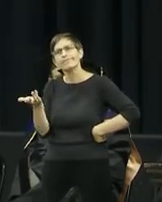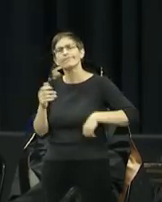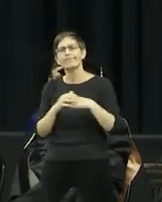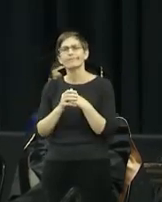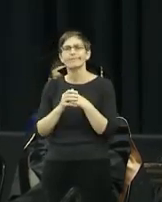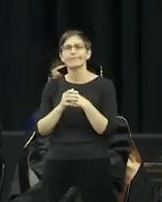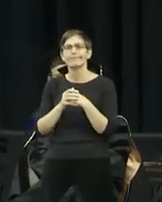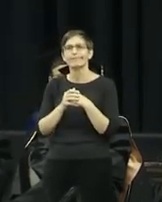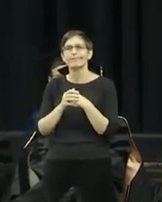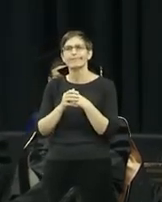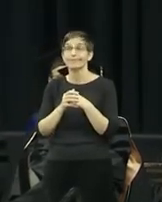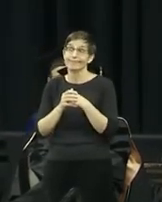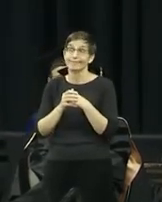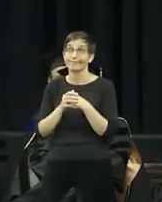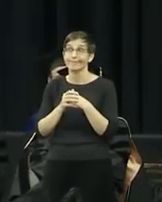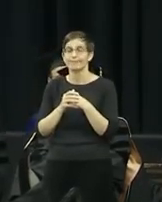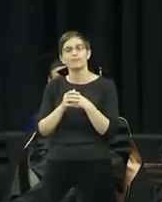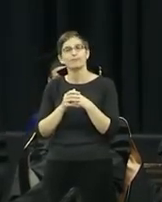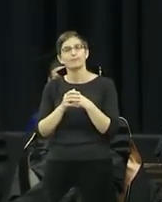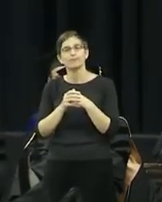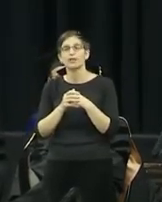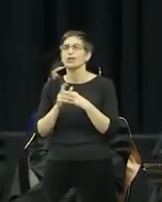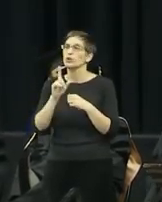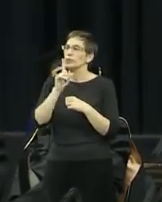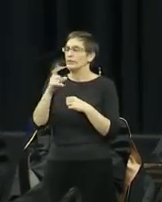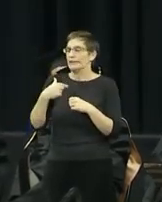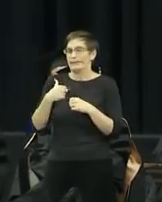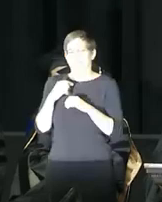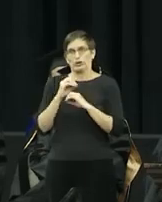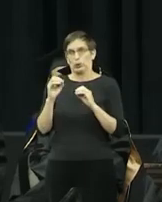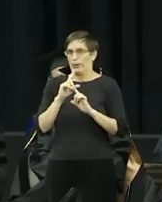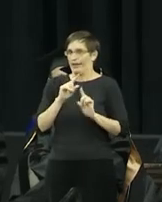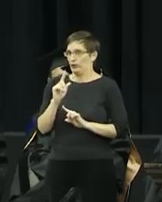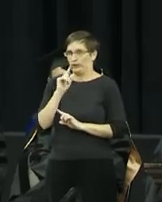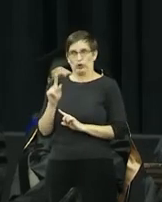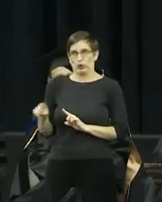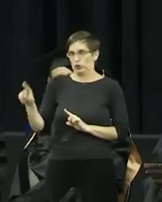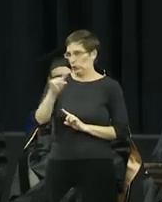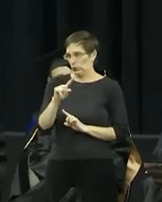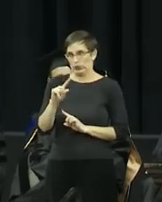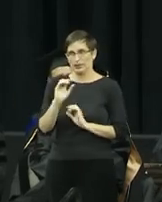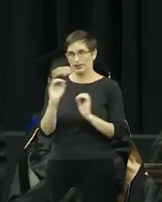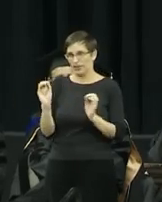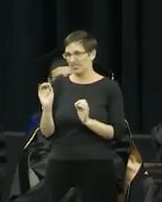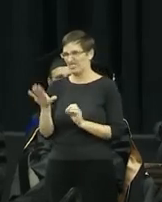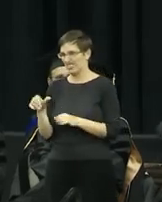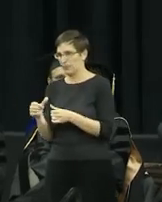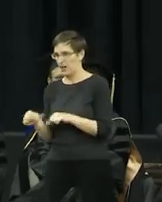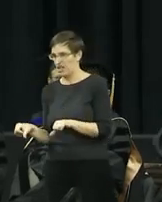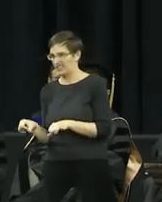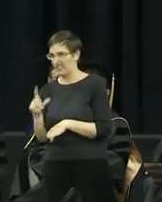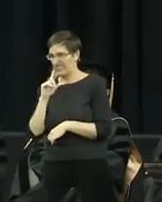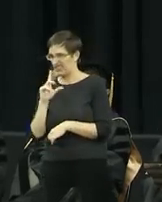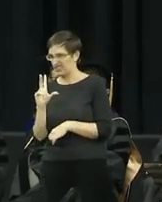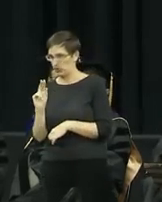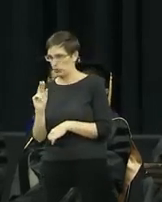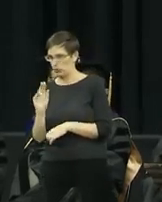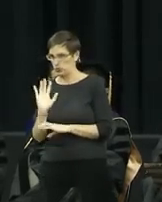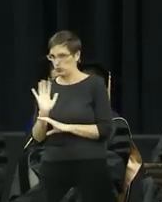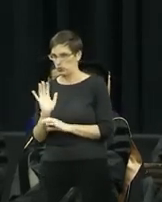So, I unfortunately don't have the answers to those questions, though I wouldn't bet on getting that deposit back.